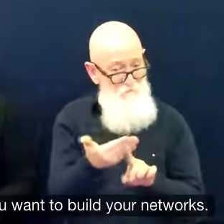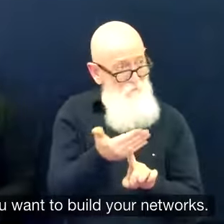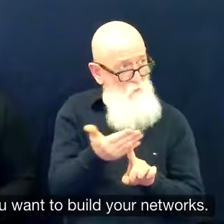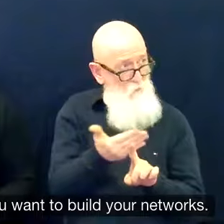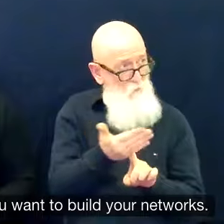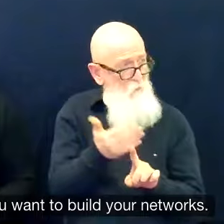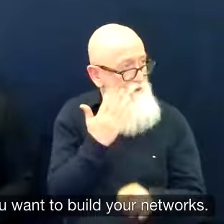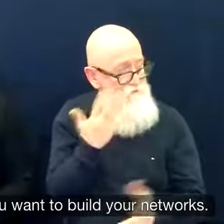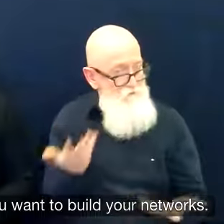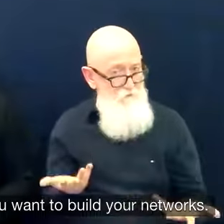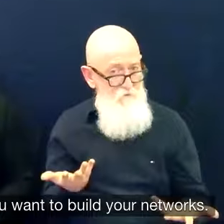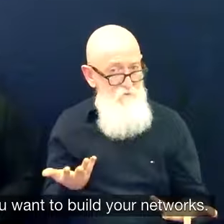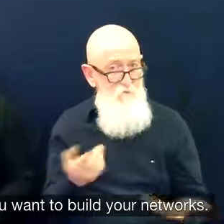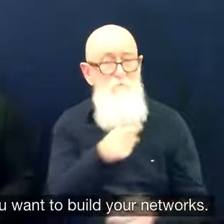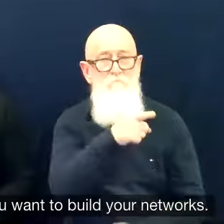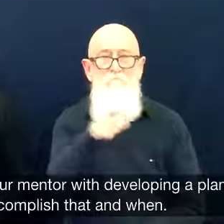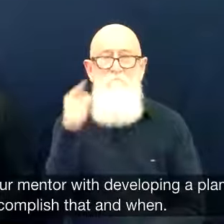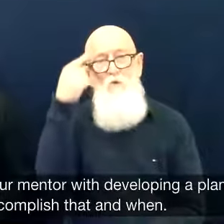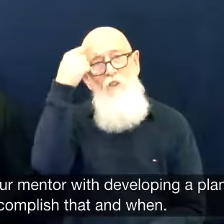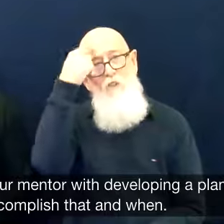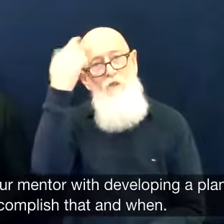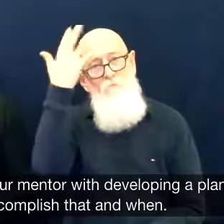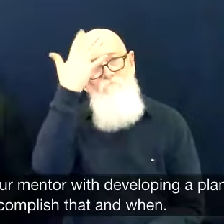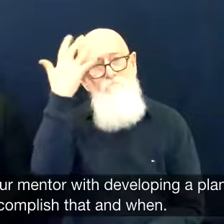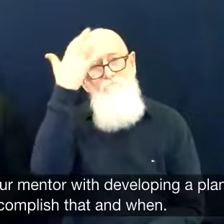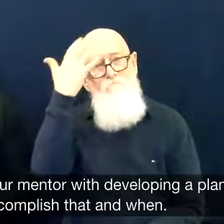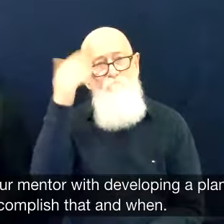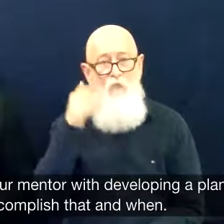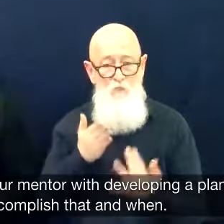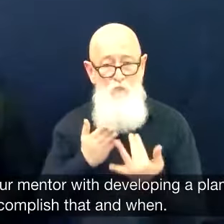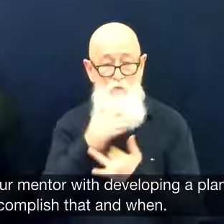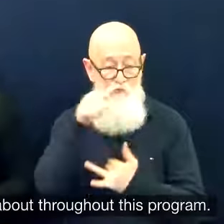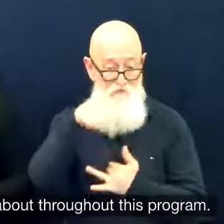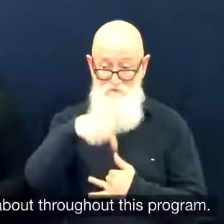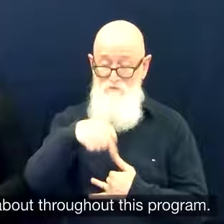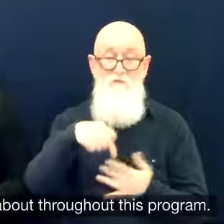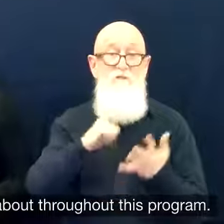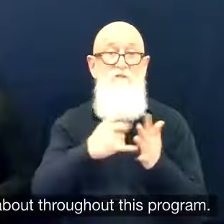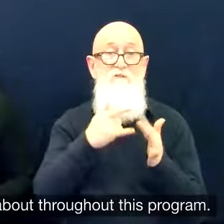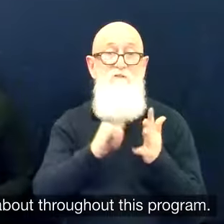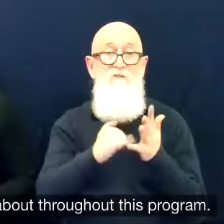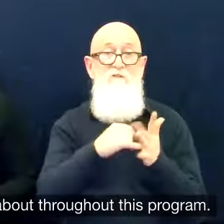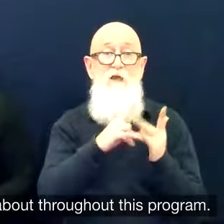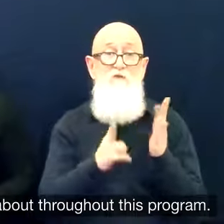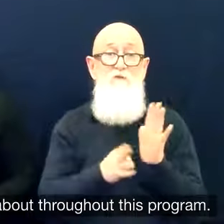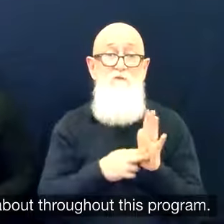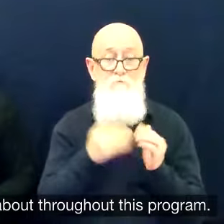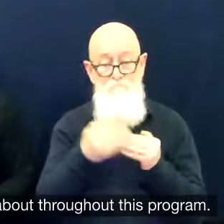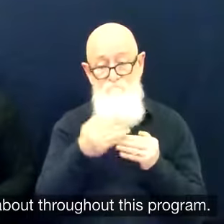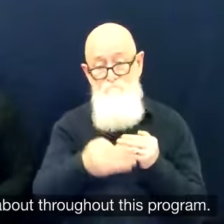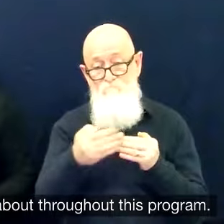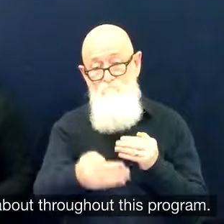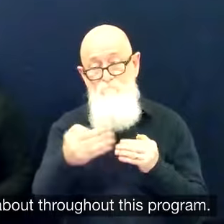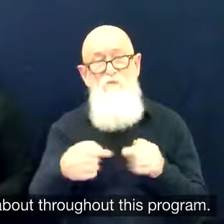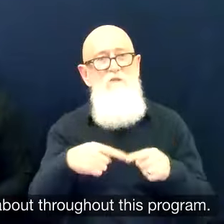So this is something to think about throughout this program, with all the ideas you might think